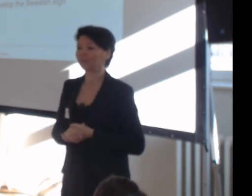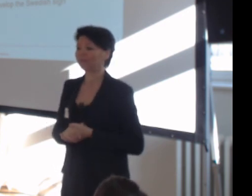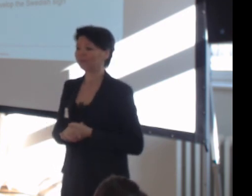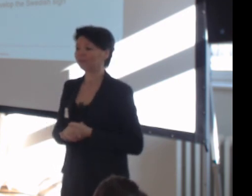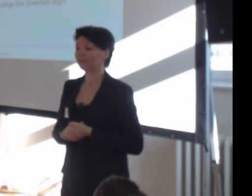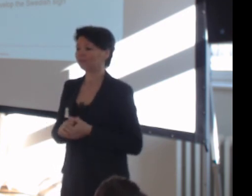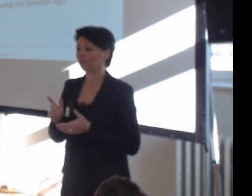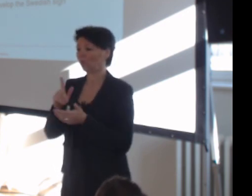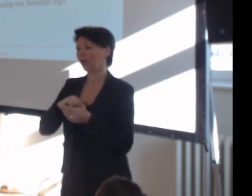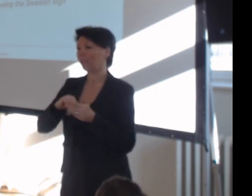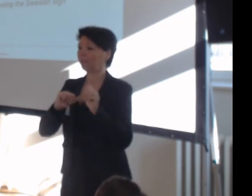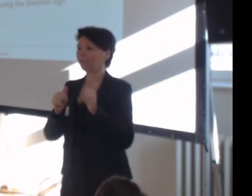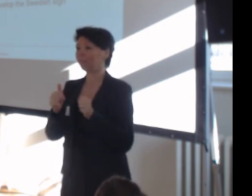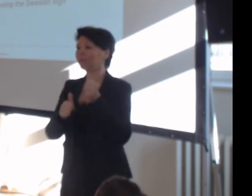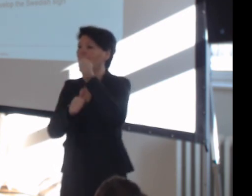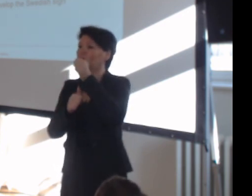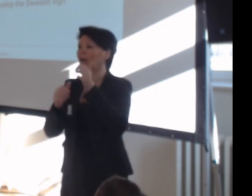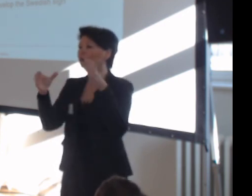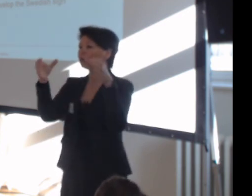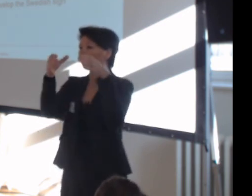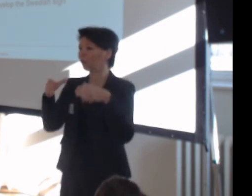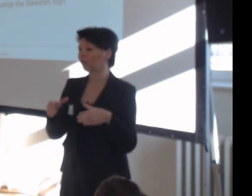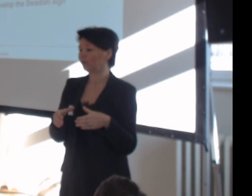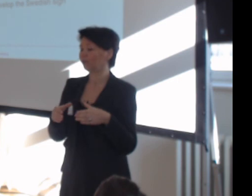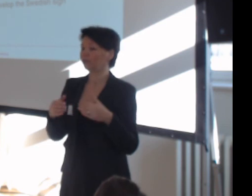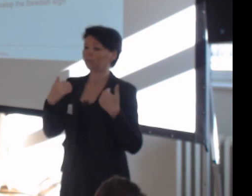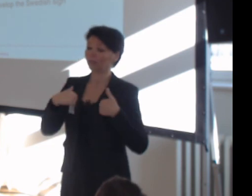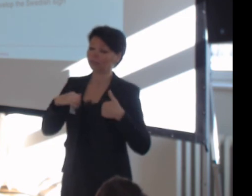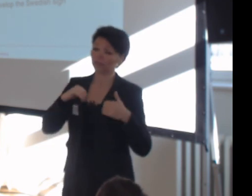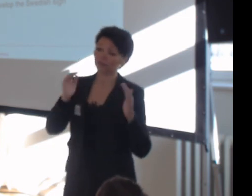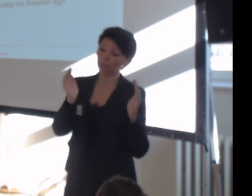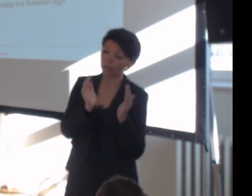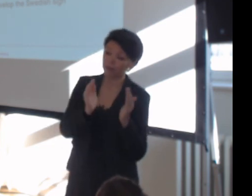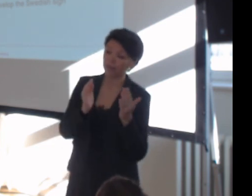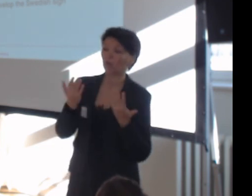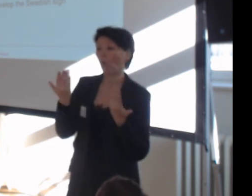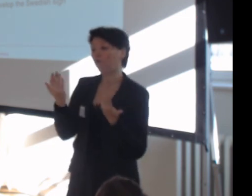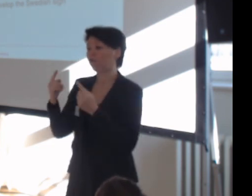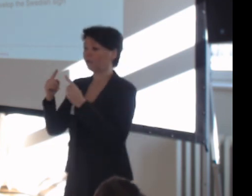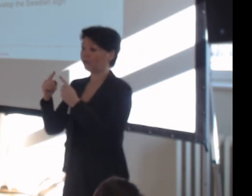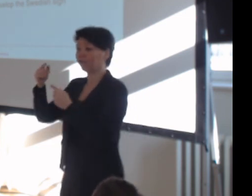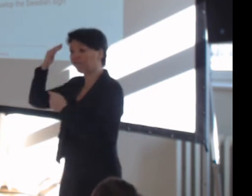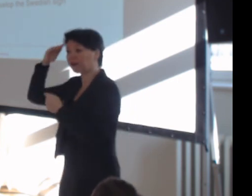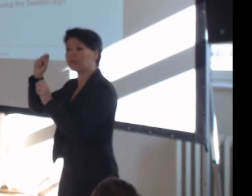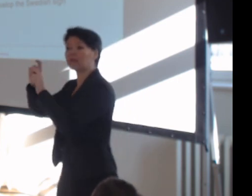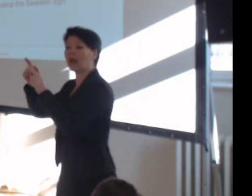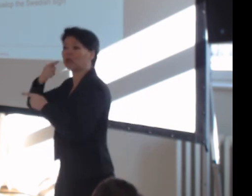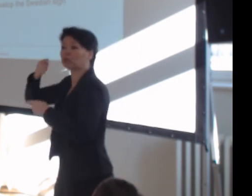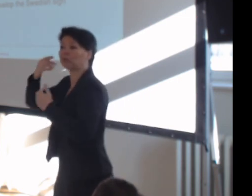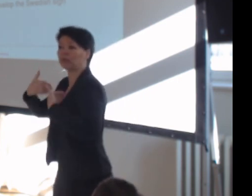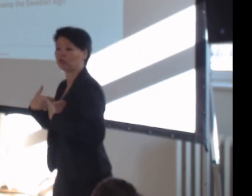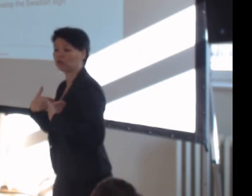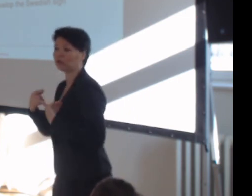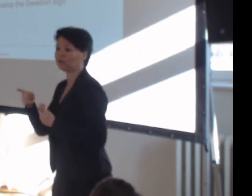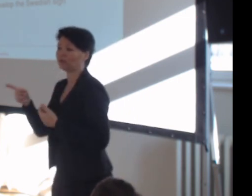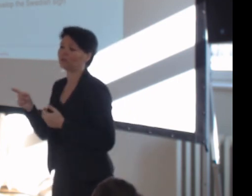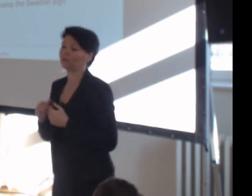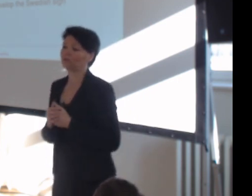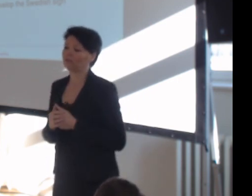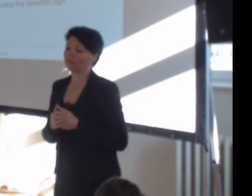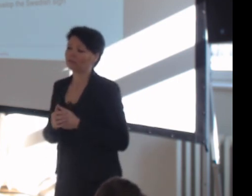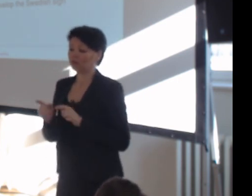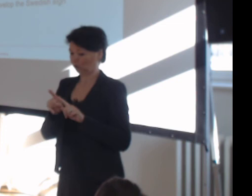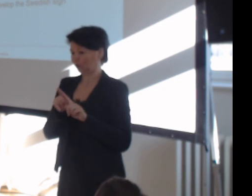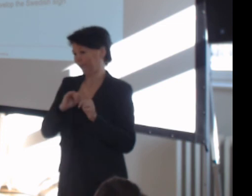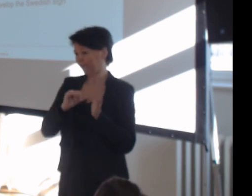the priority groups. Persons with disabilities and persons with other native languages than Swedish are prioritized in the Swedish